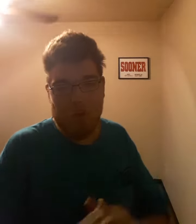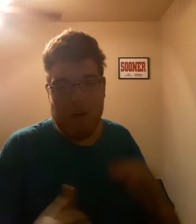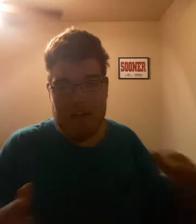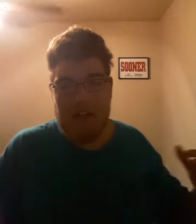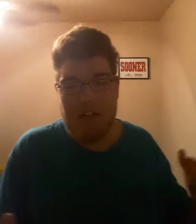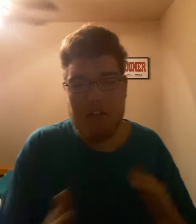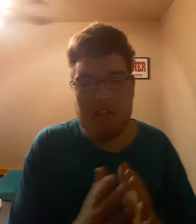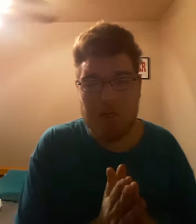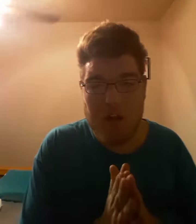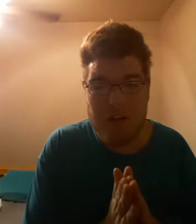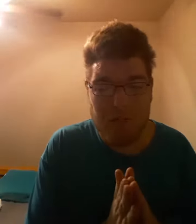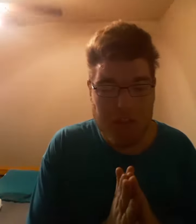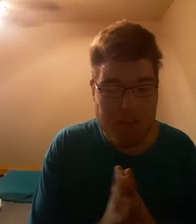what days to come.